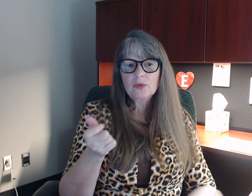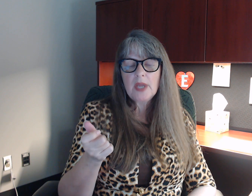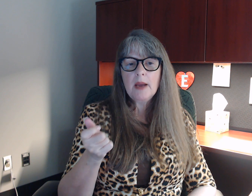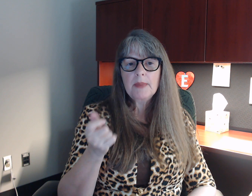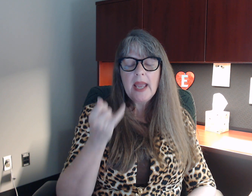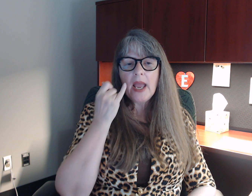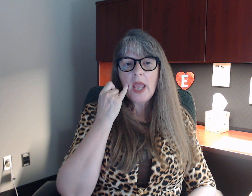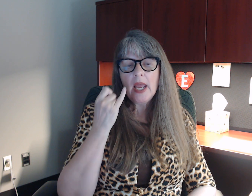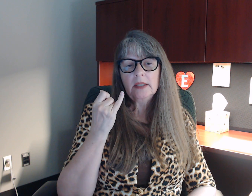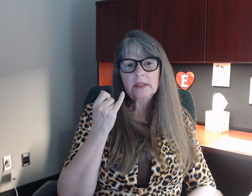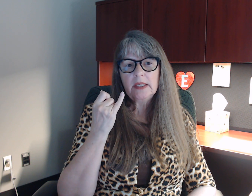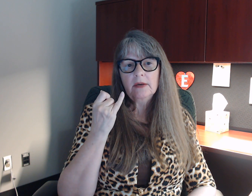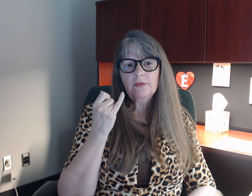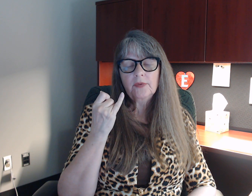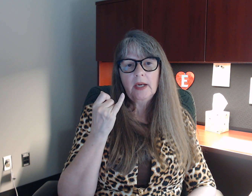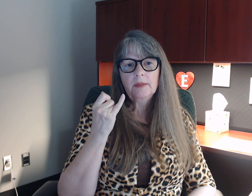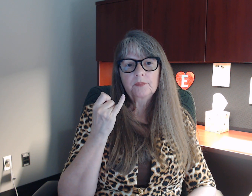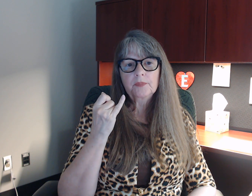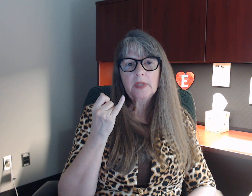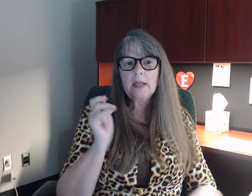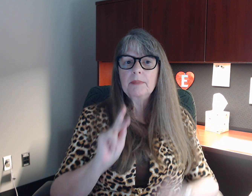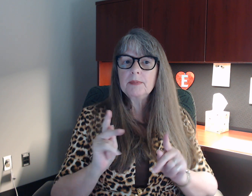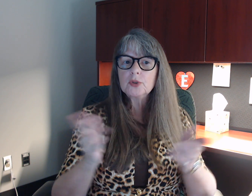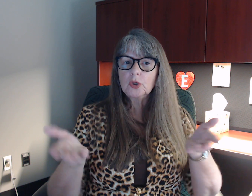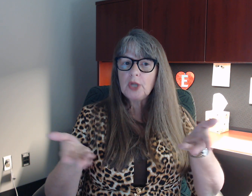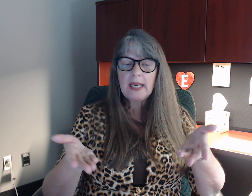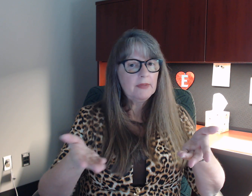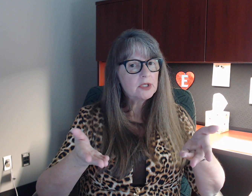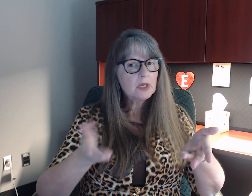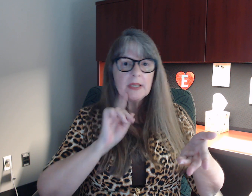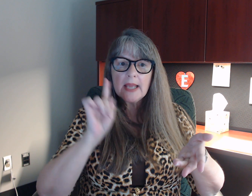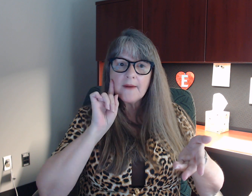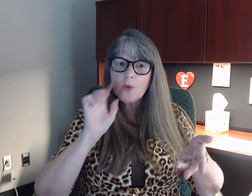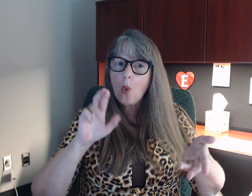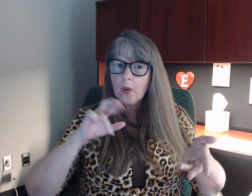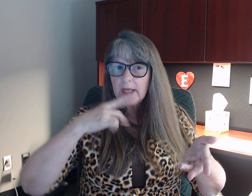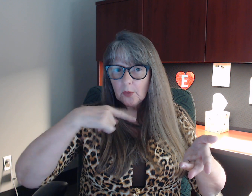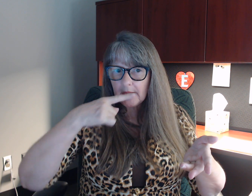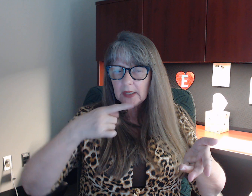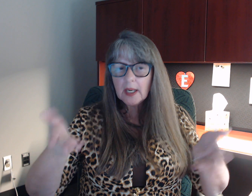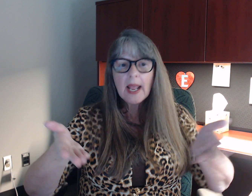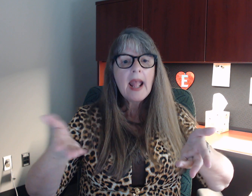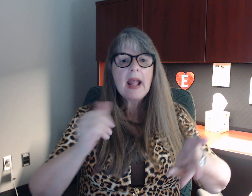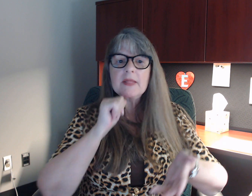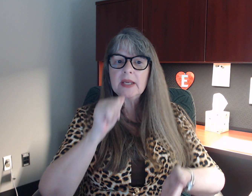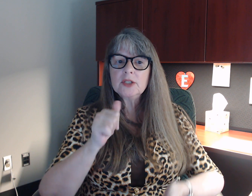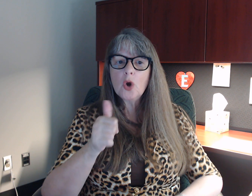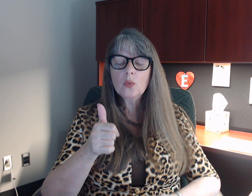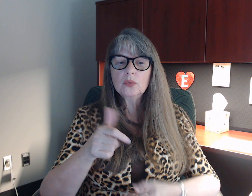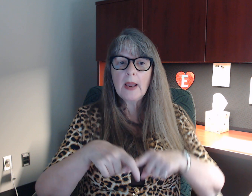up, and if like people start chatting, and this could be deaf or hearing, and they don't like